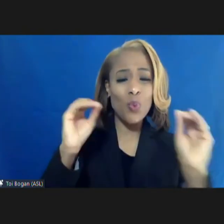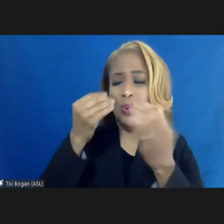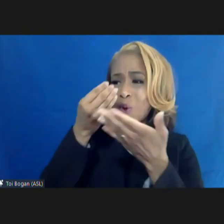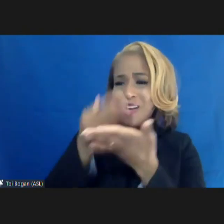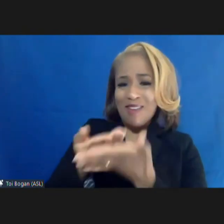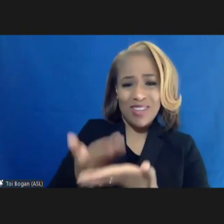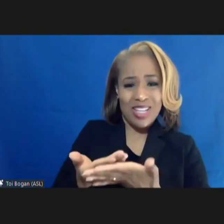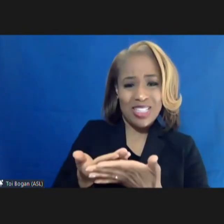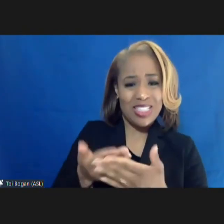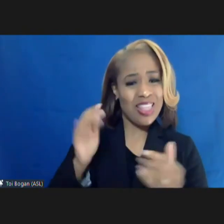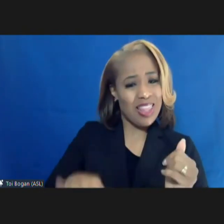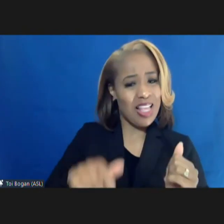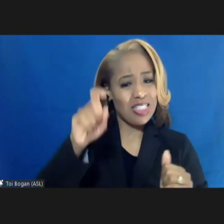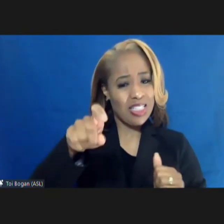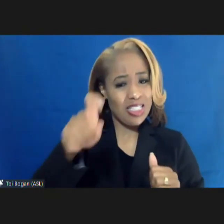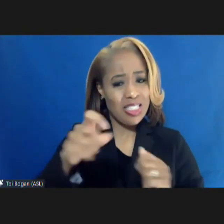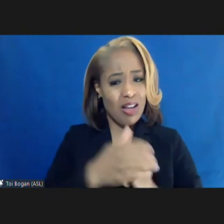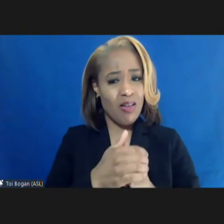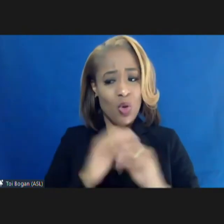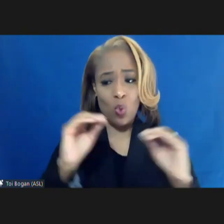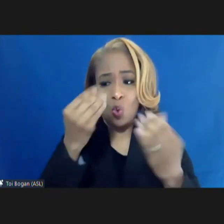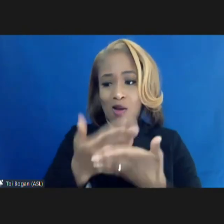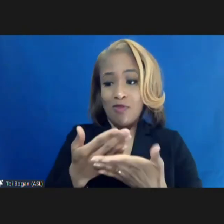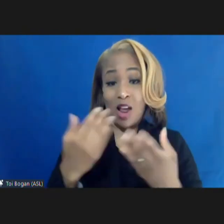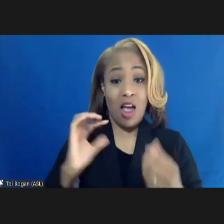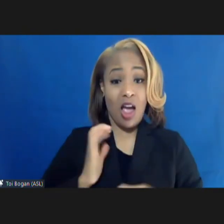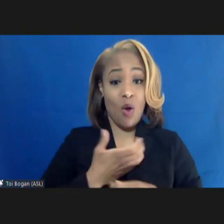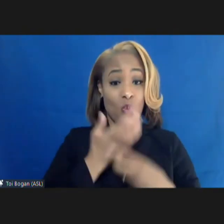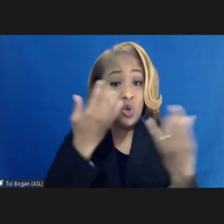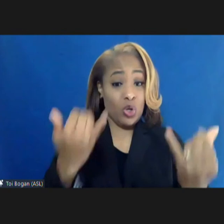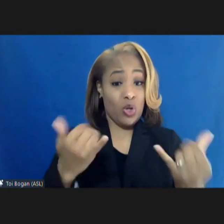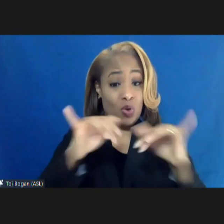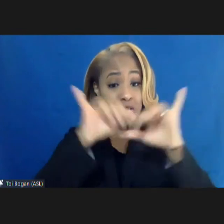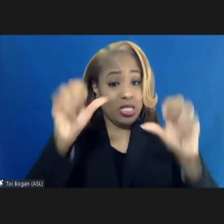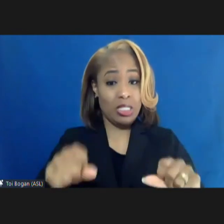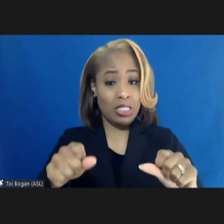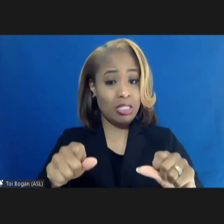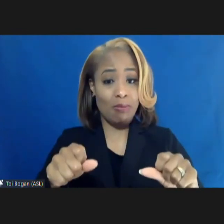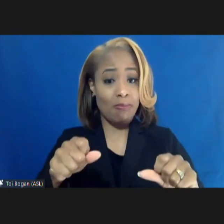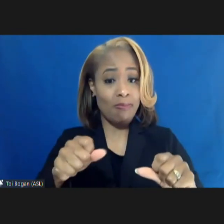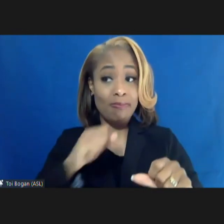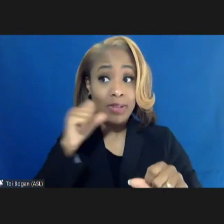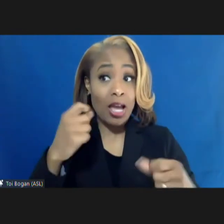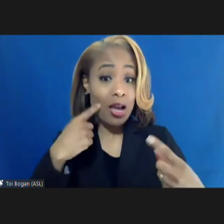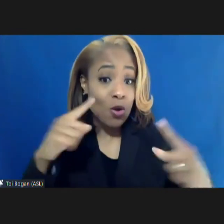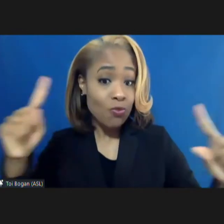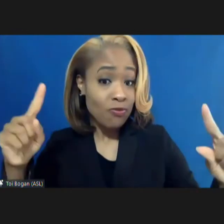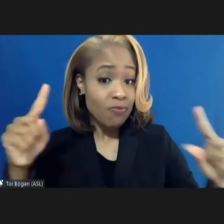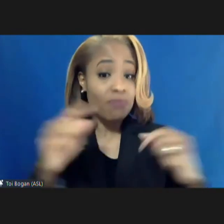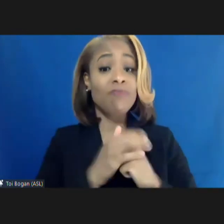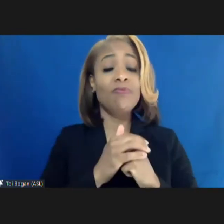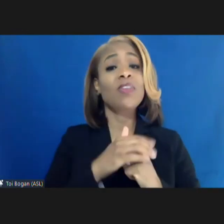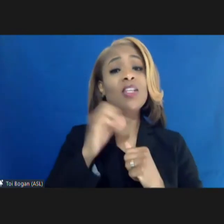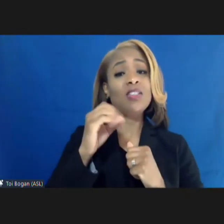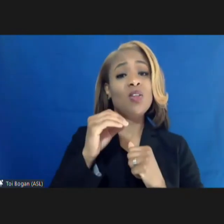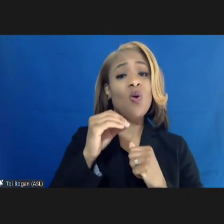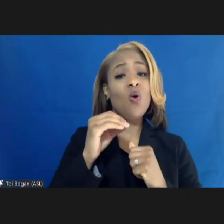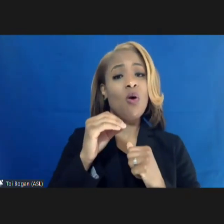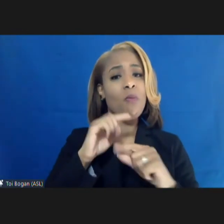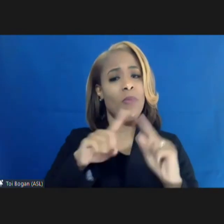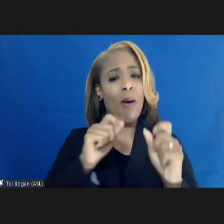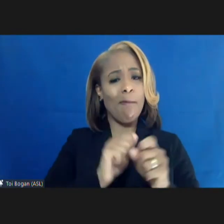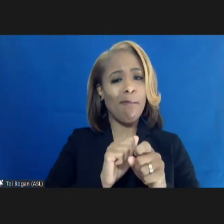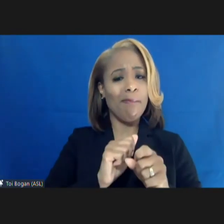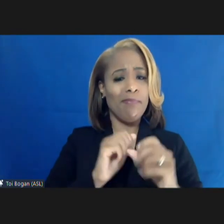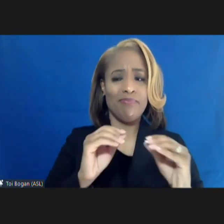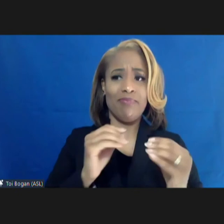necessary. There's no evidence that the current system hasn't been working efficiently and effectively, but there's plenty of